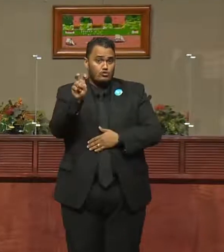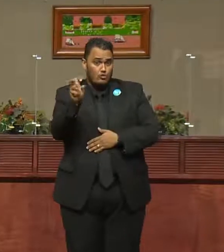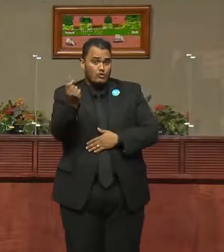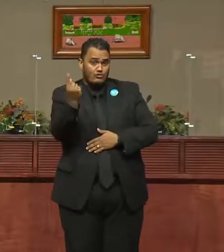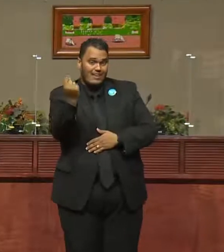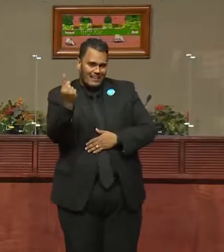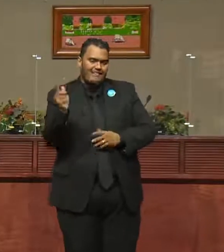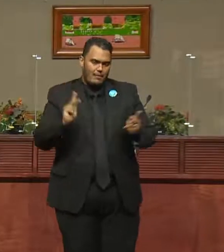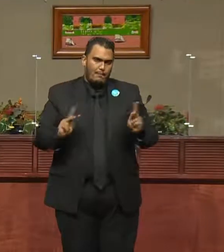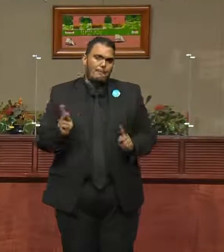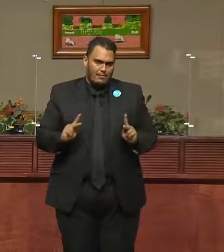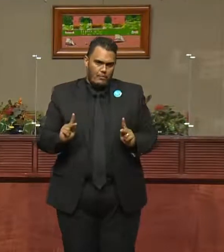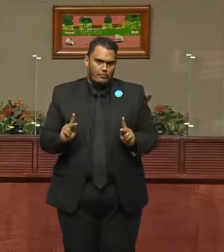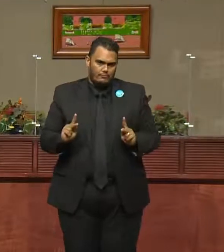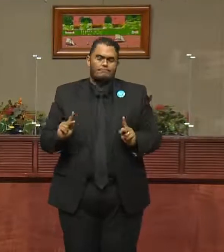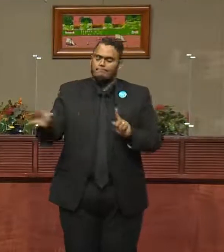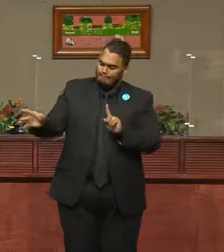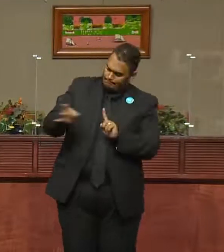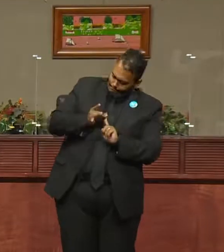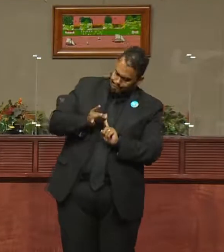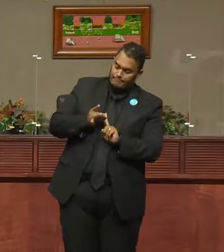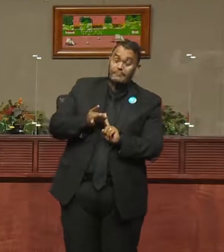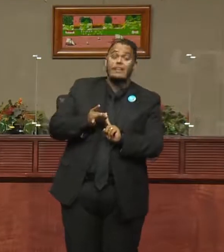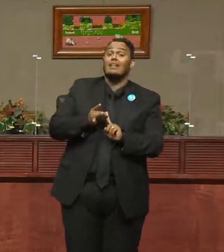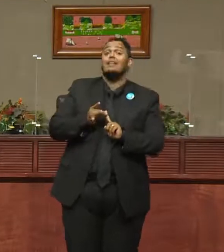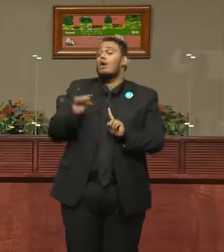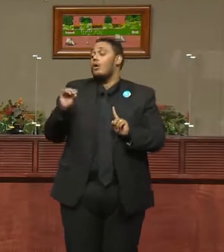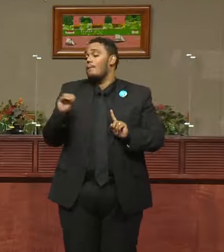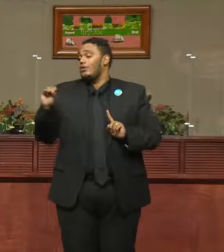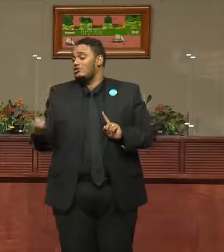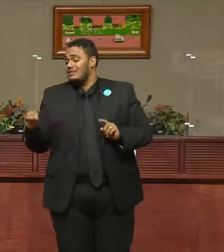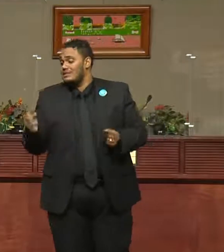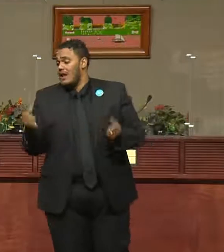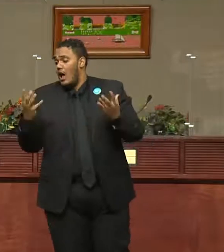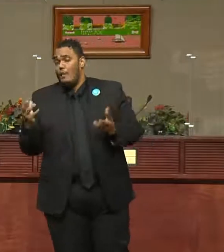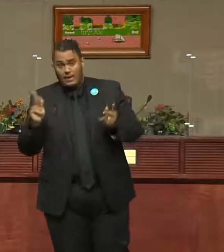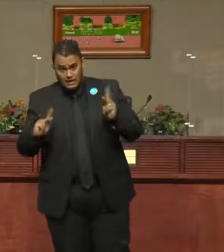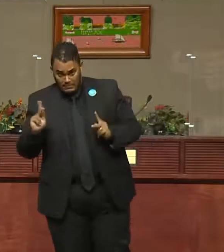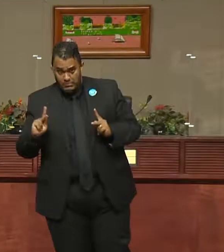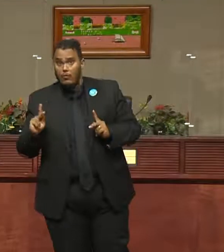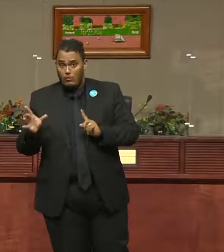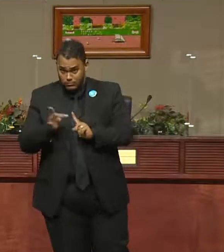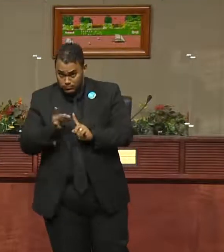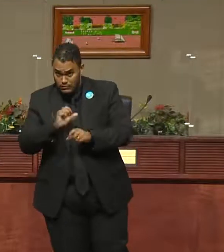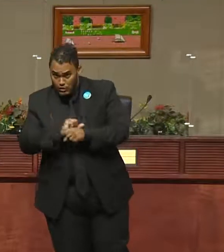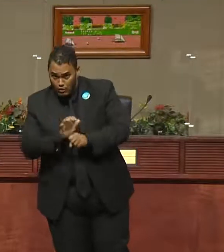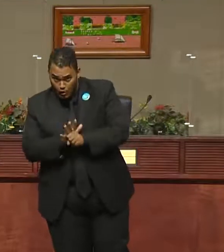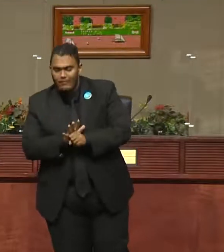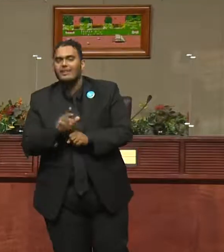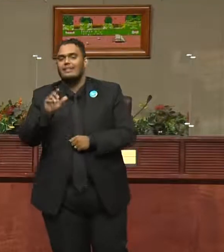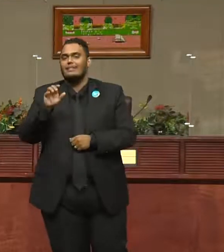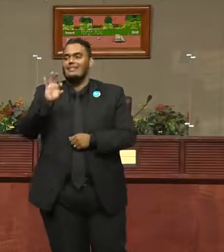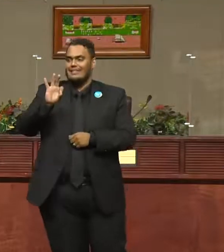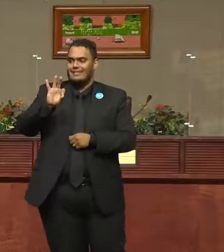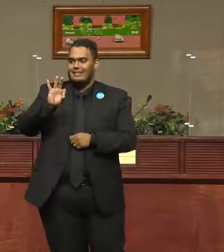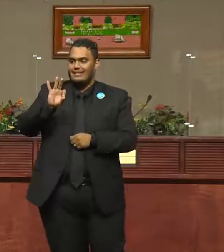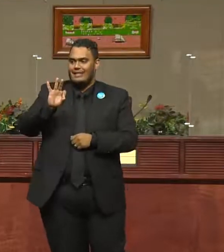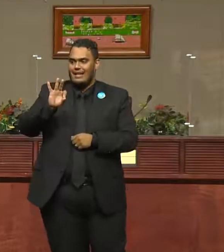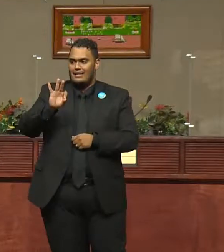133,211. Our positivity rate continues to be at 96%, and our